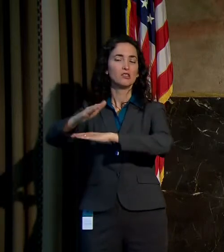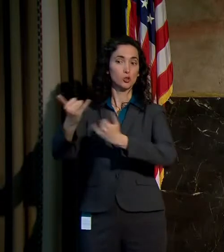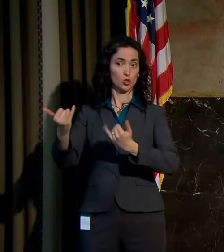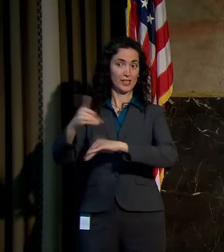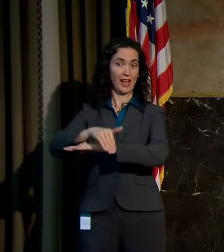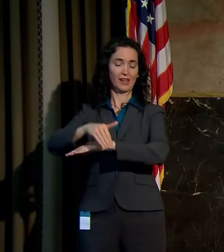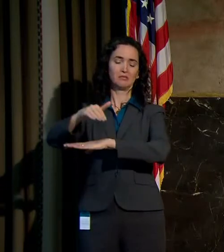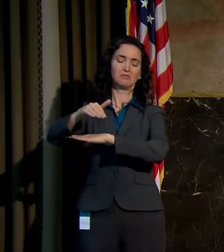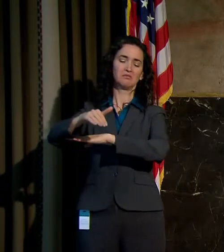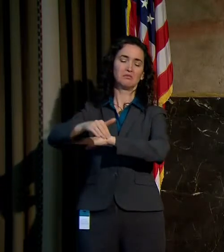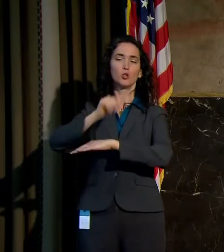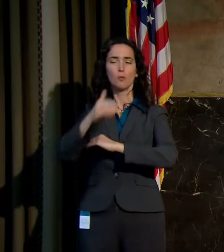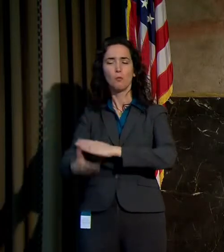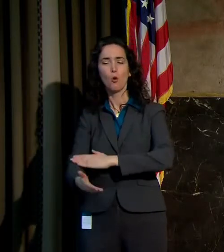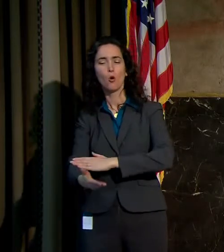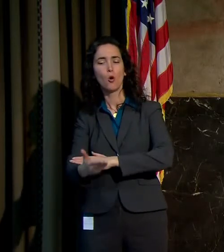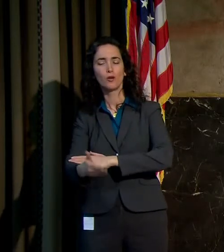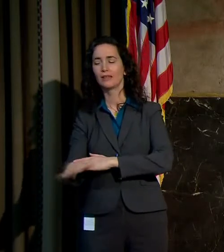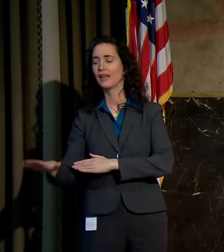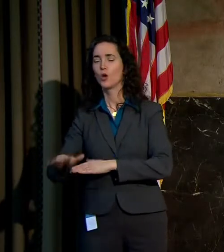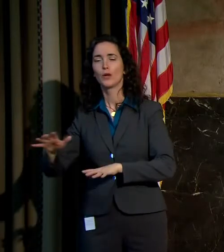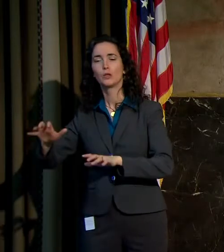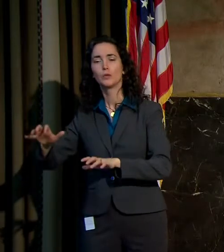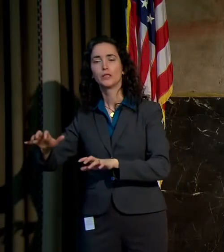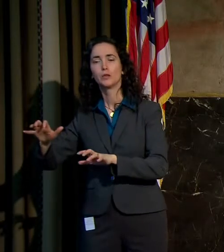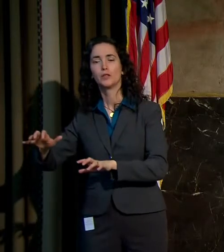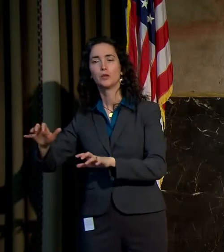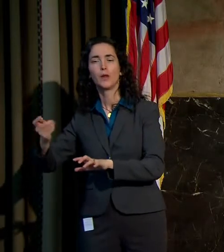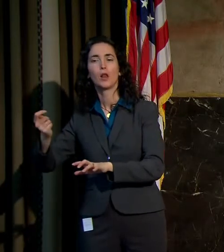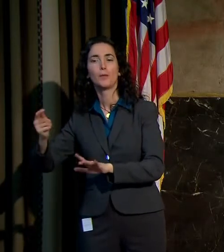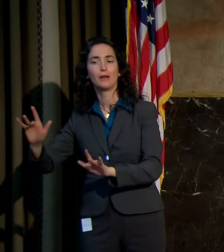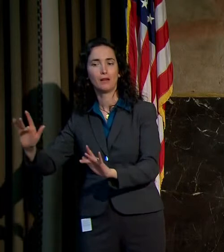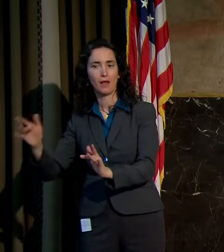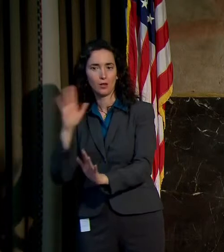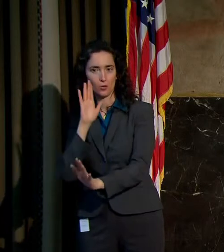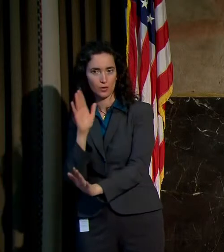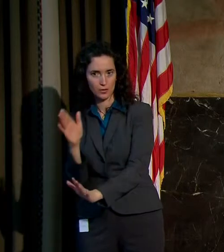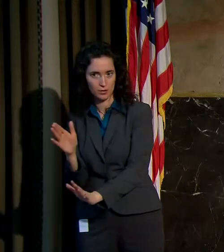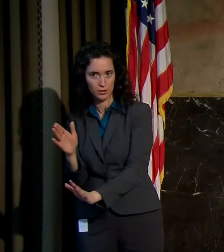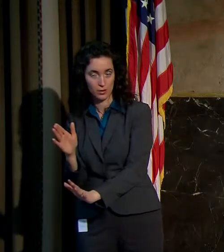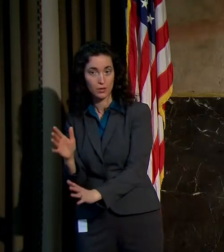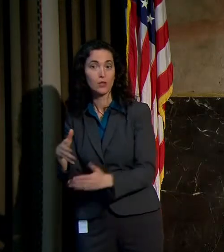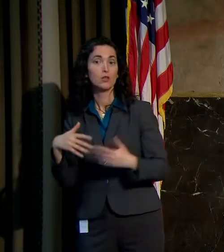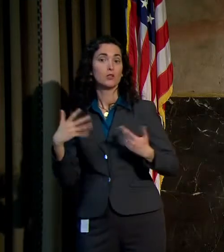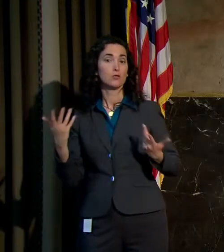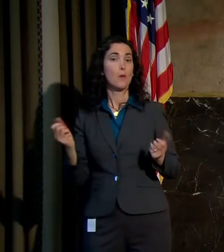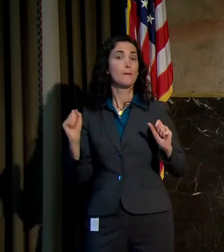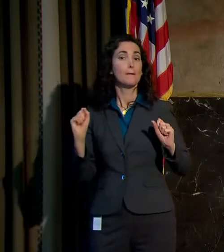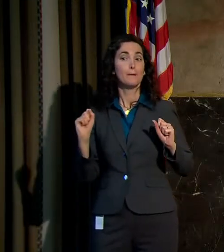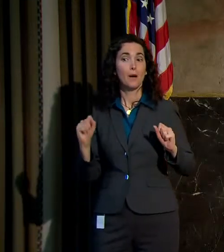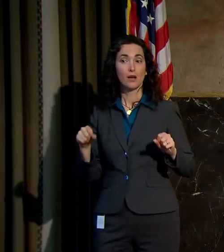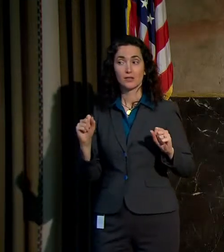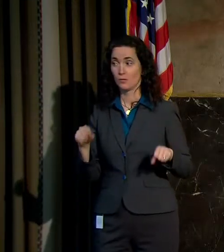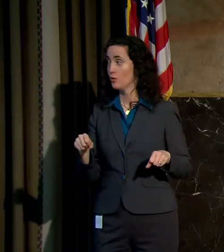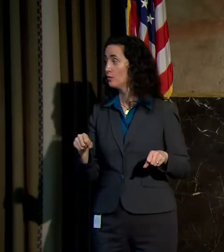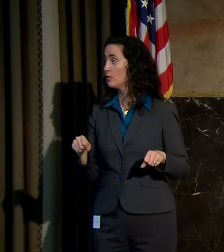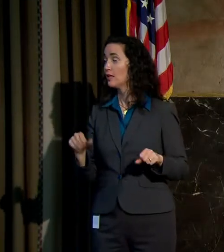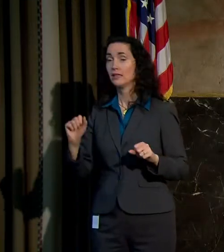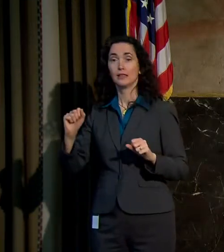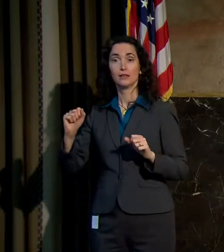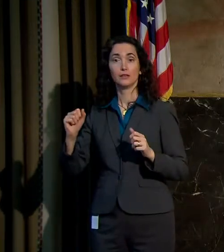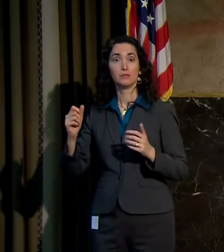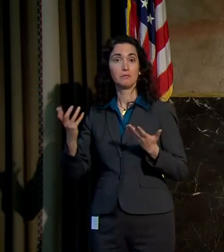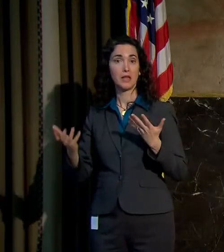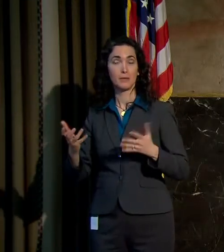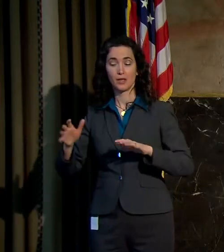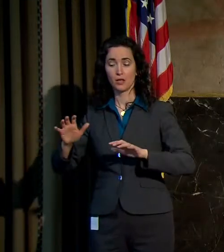the morning across portions of Southeast Louisiana. And so there is a possibility for some accumulation.